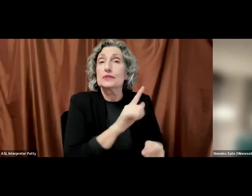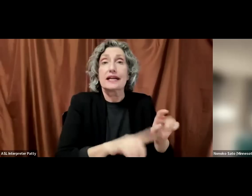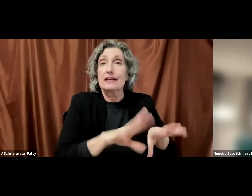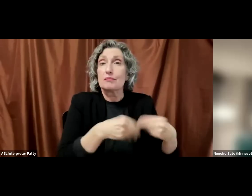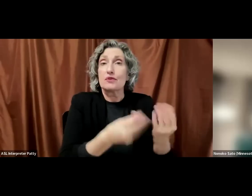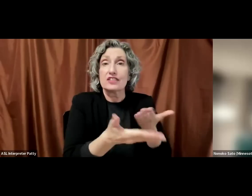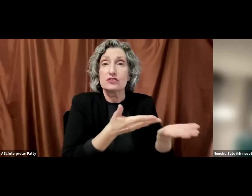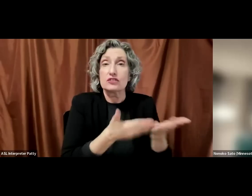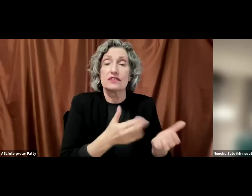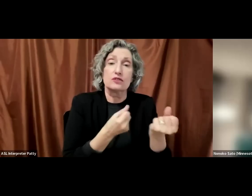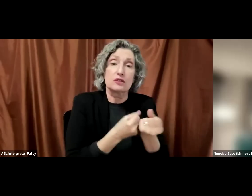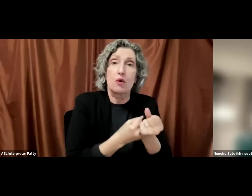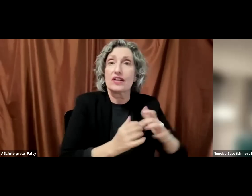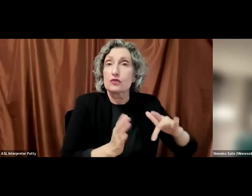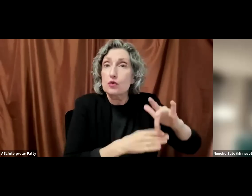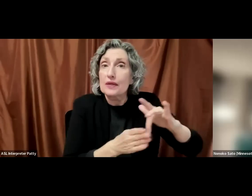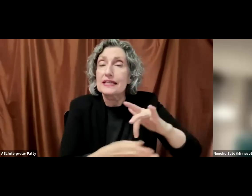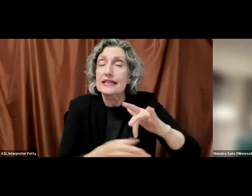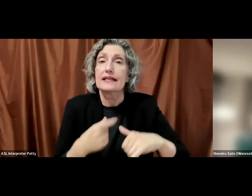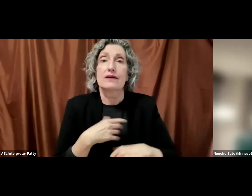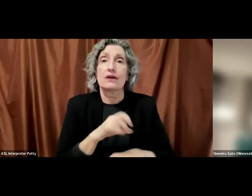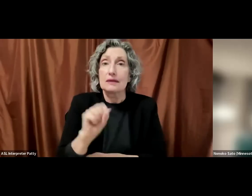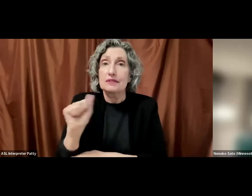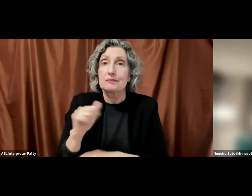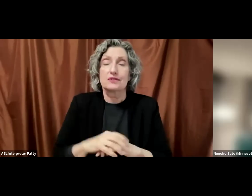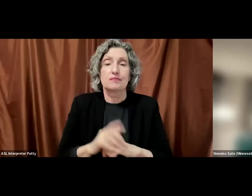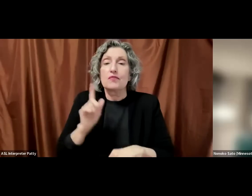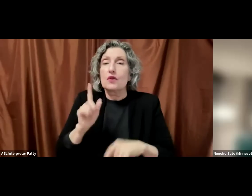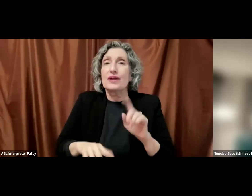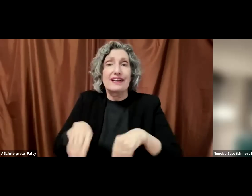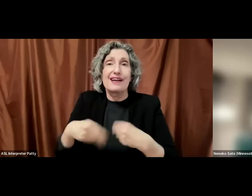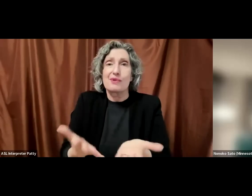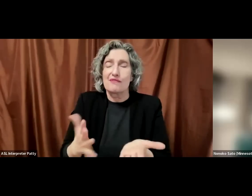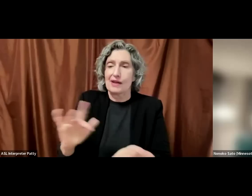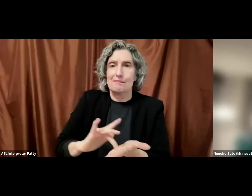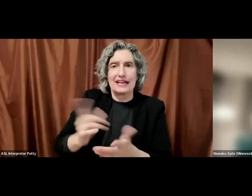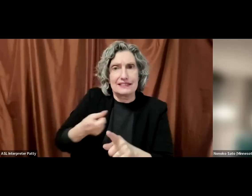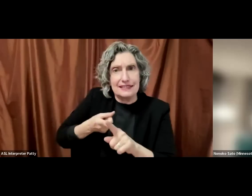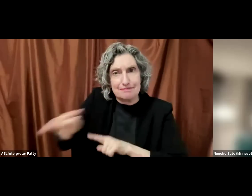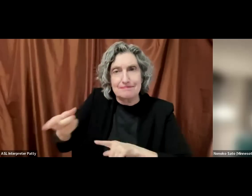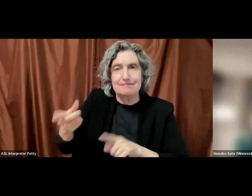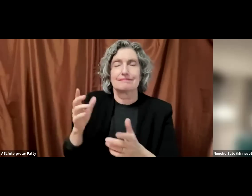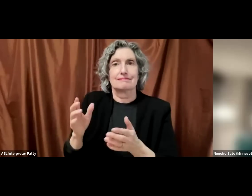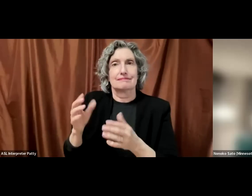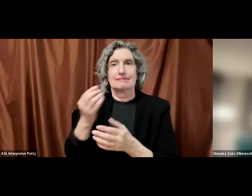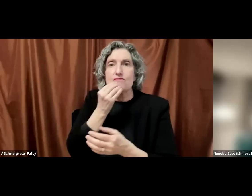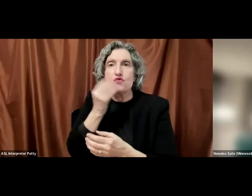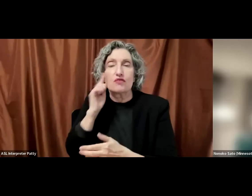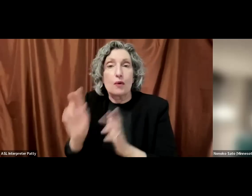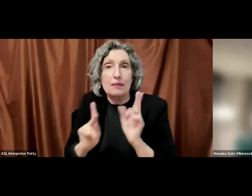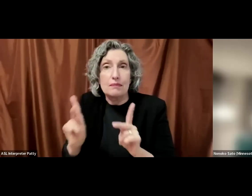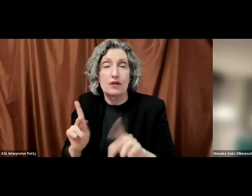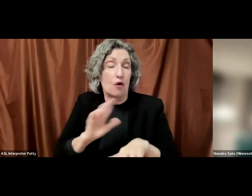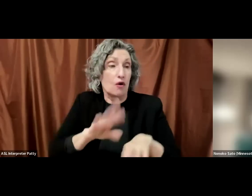abuse. Unable to provide medically tailored meals and provide care for people living with dementia. Pullback